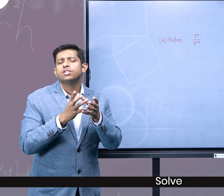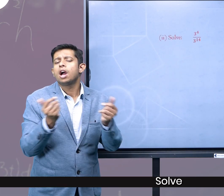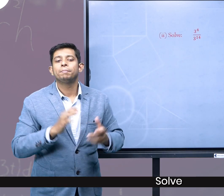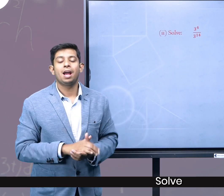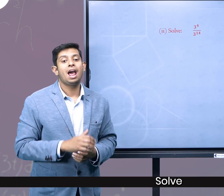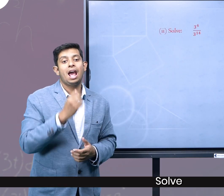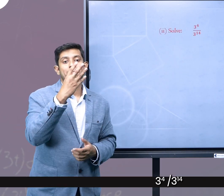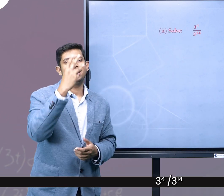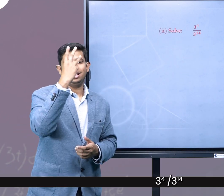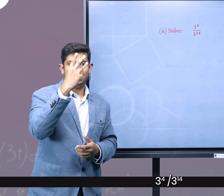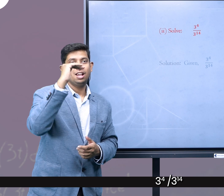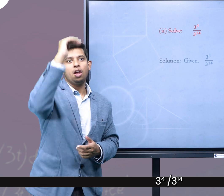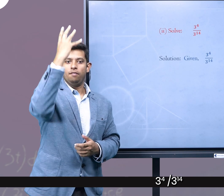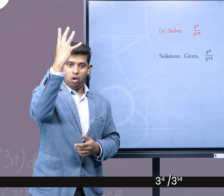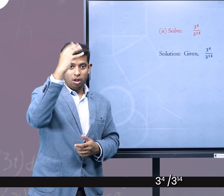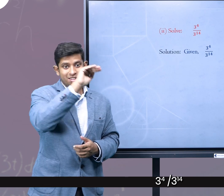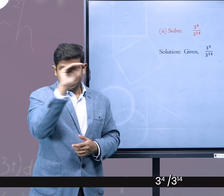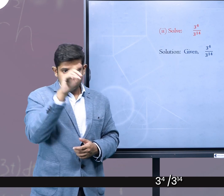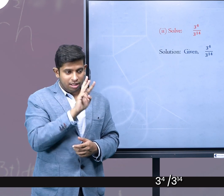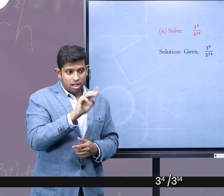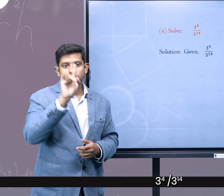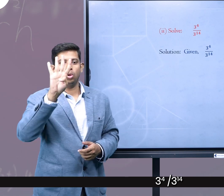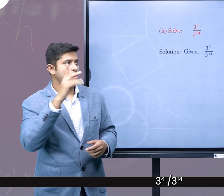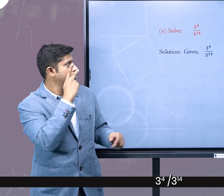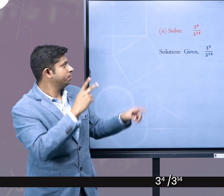Solve 3 to the power of 4 by 3 to the power of 14.